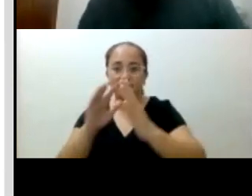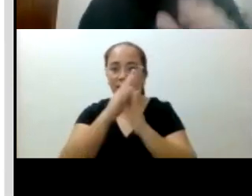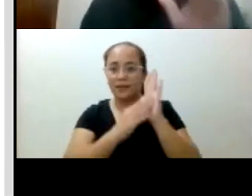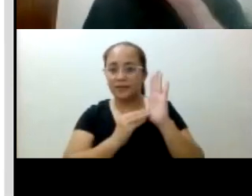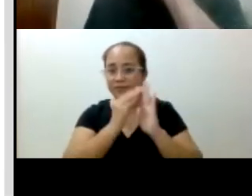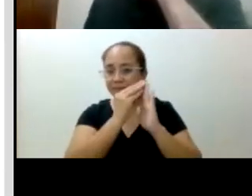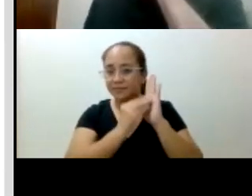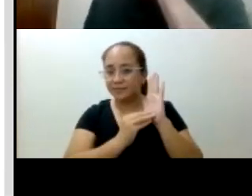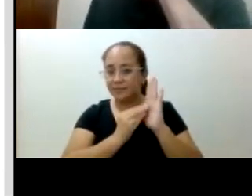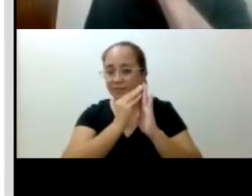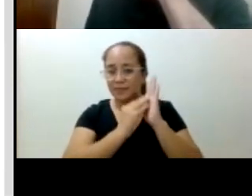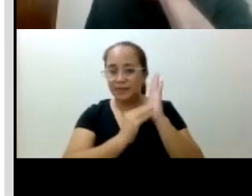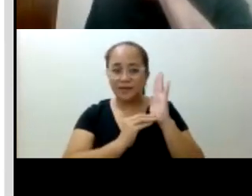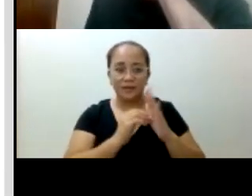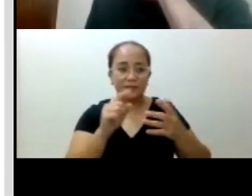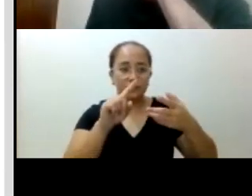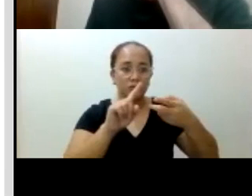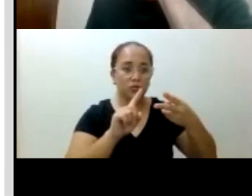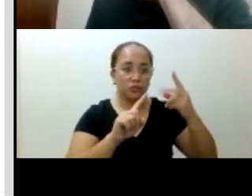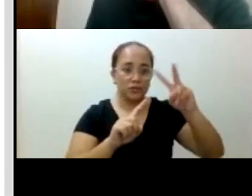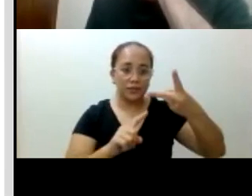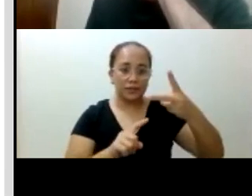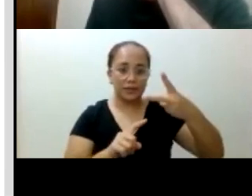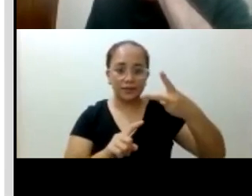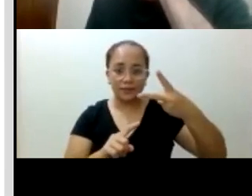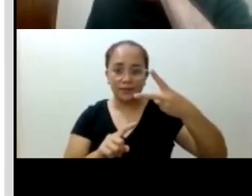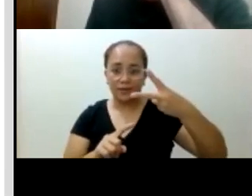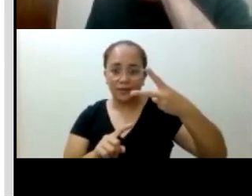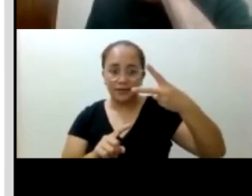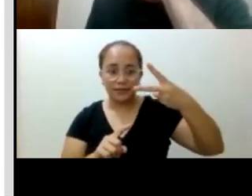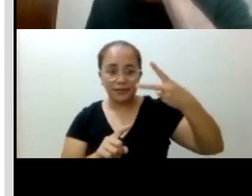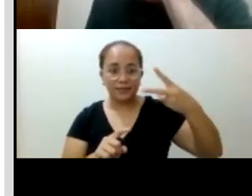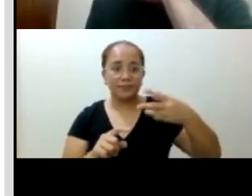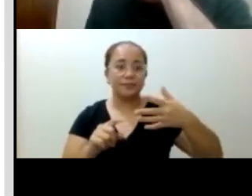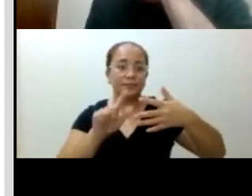When alphabetizing one-handed signs, the second parameter to alphabetize is,